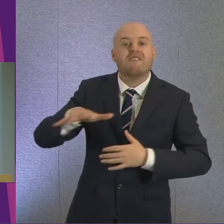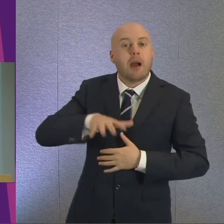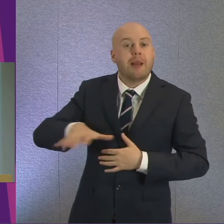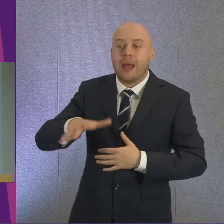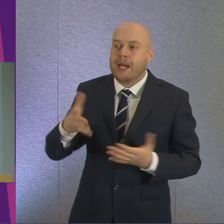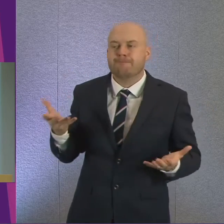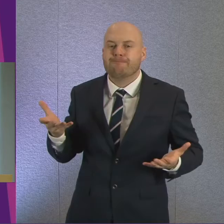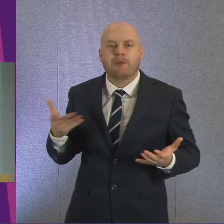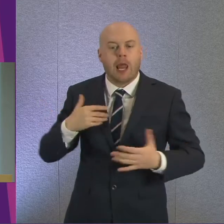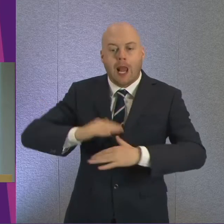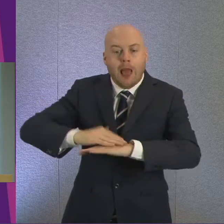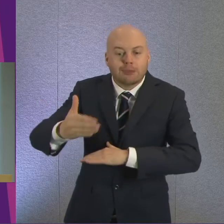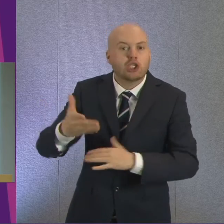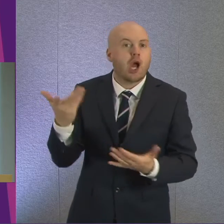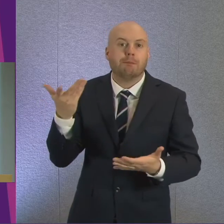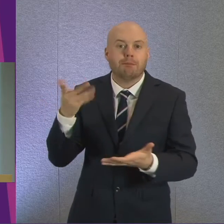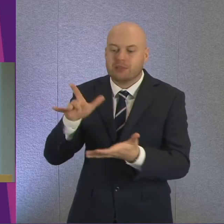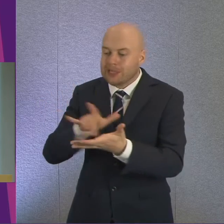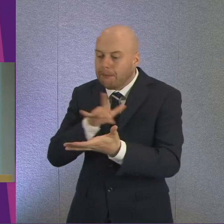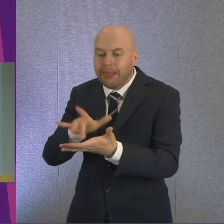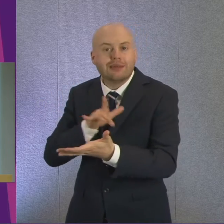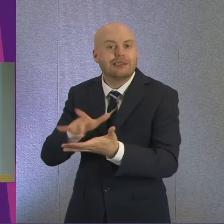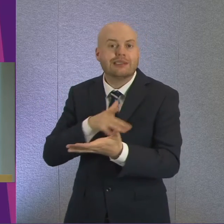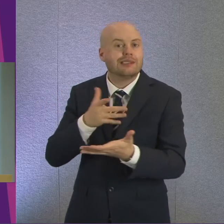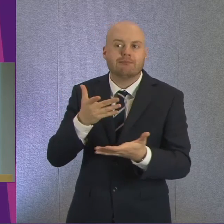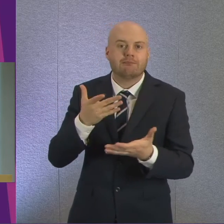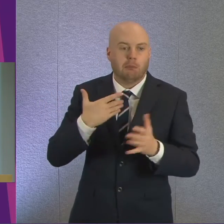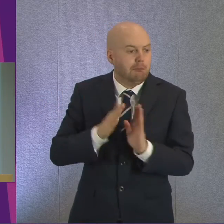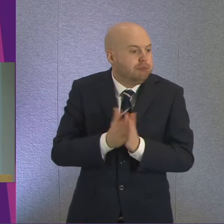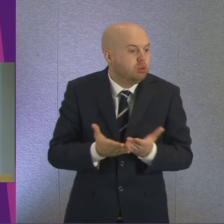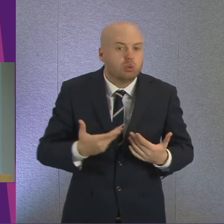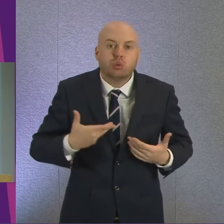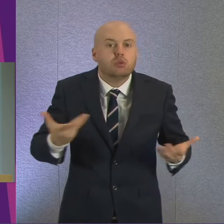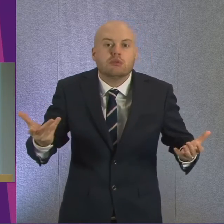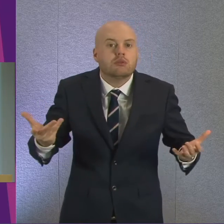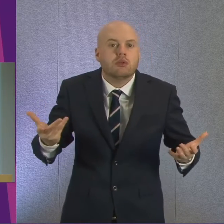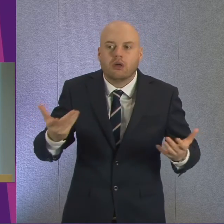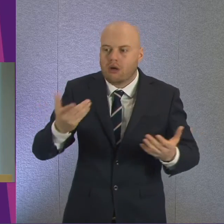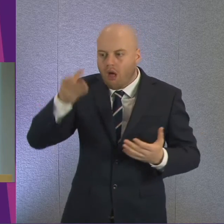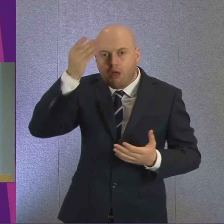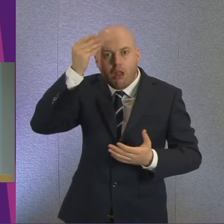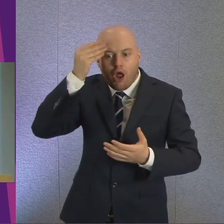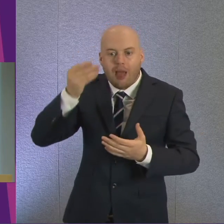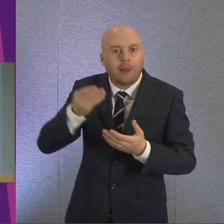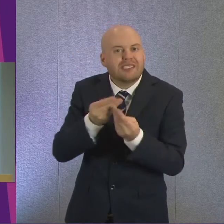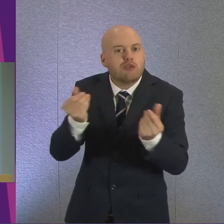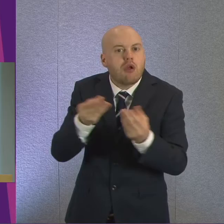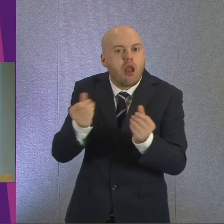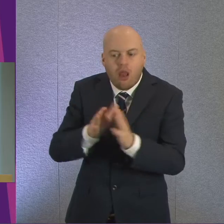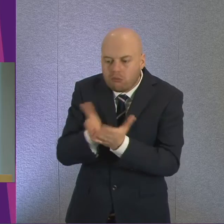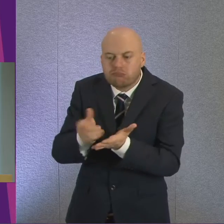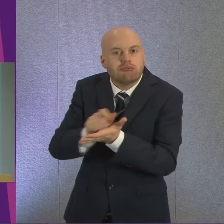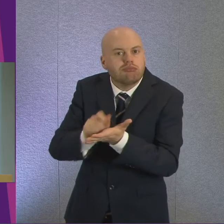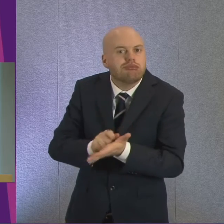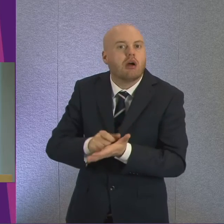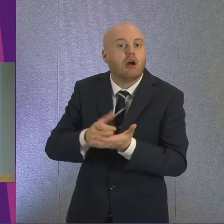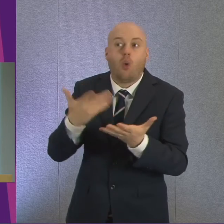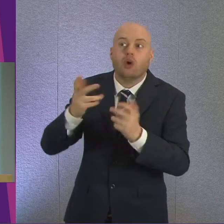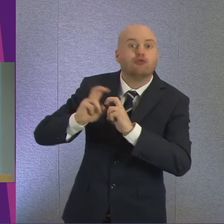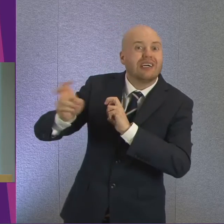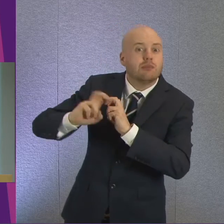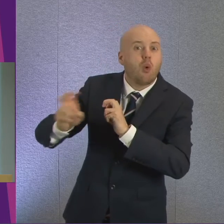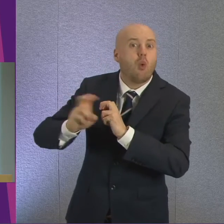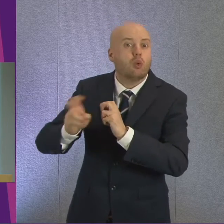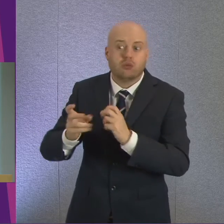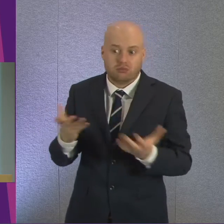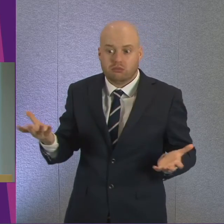to support digital learning at home, purchase and delivery of books and other learning material to children at home, and providing transport to enable